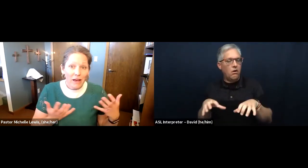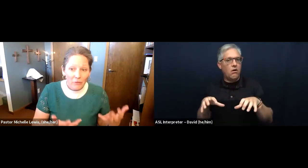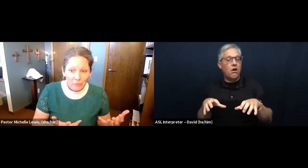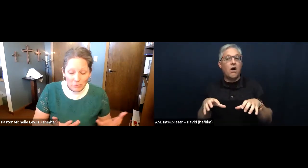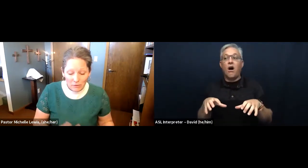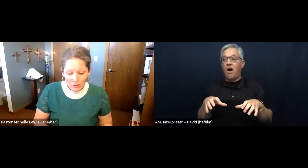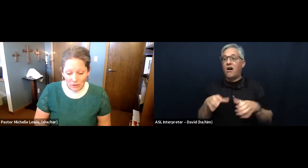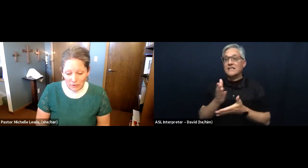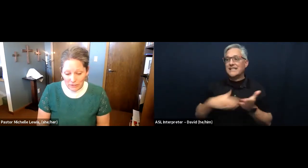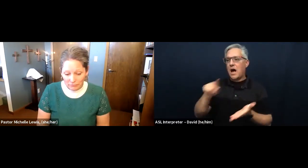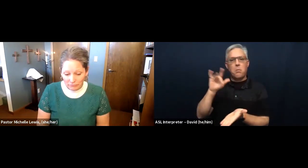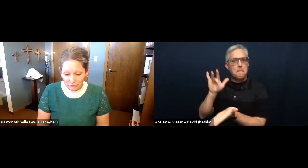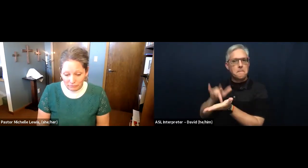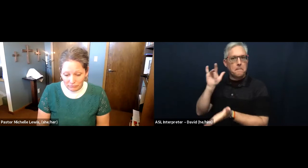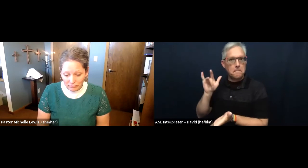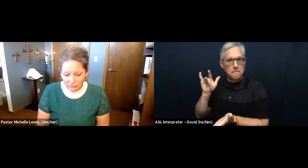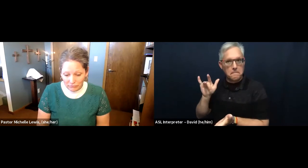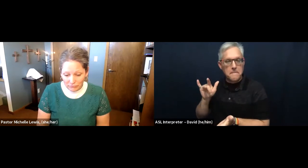while other people are hurt.